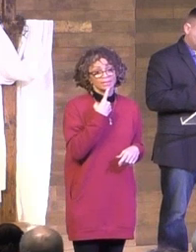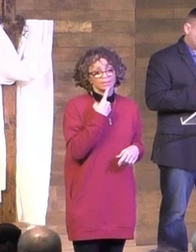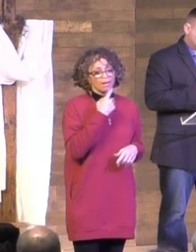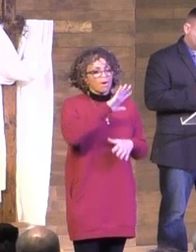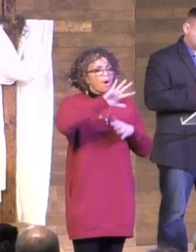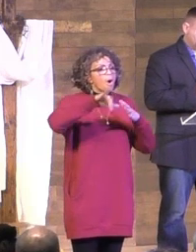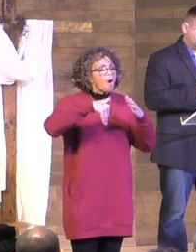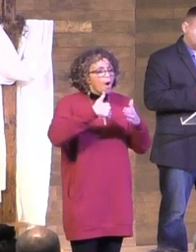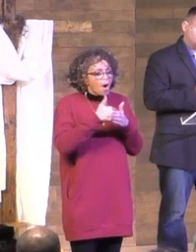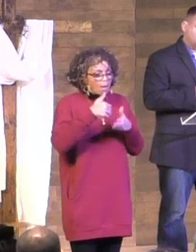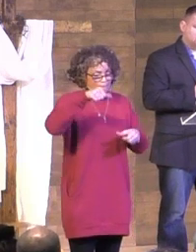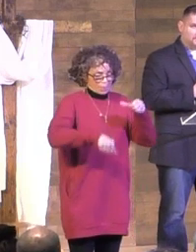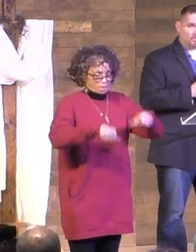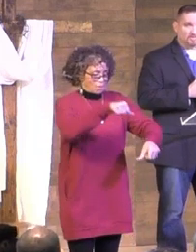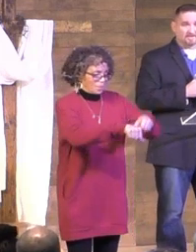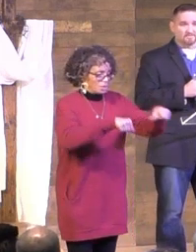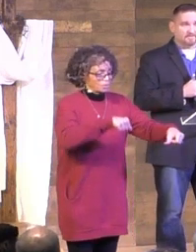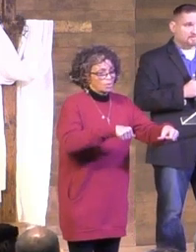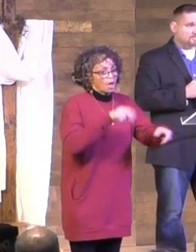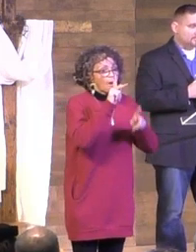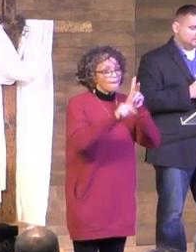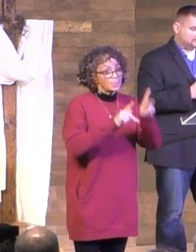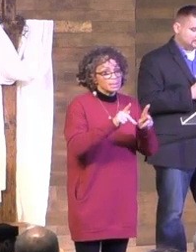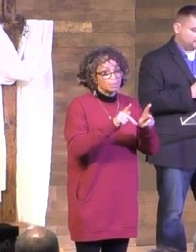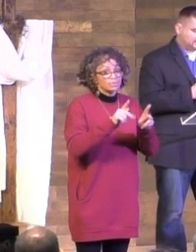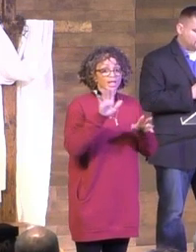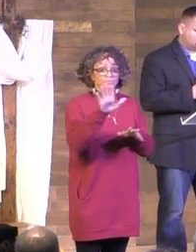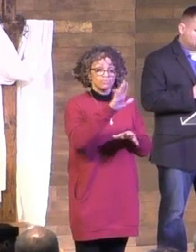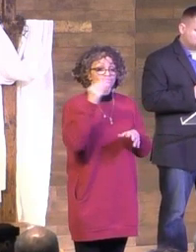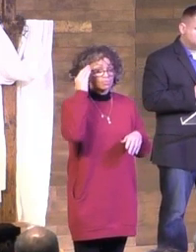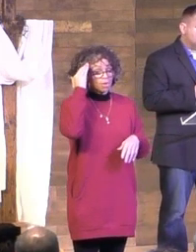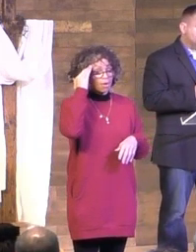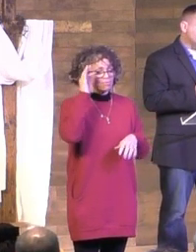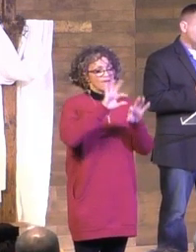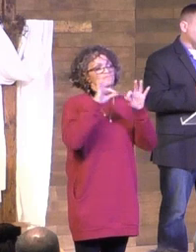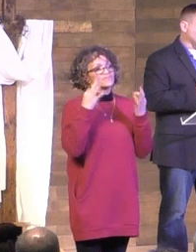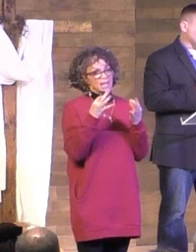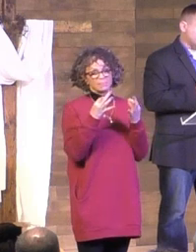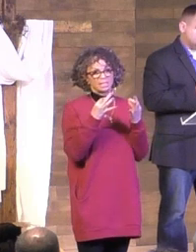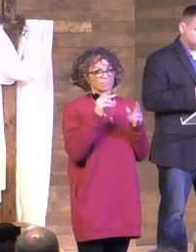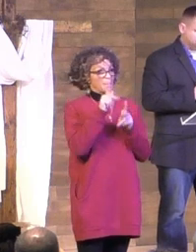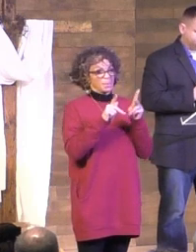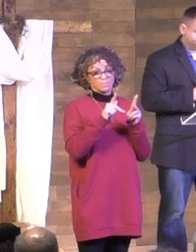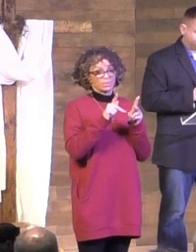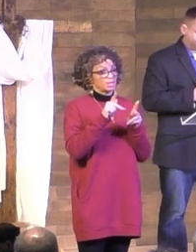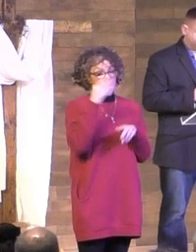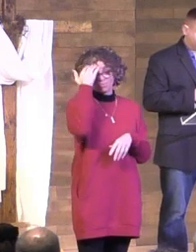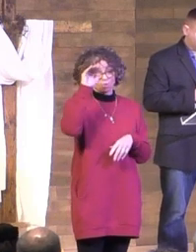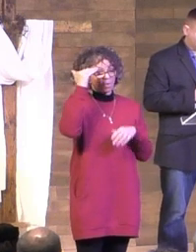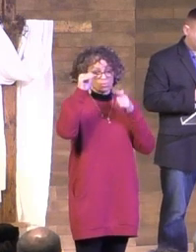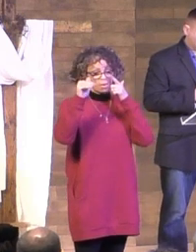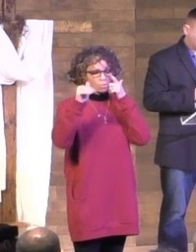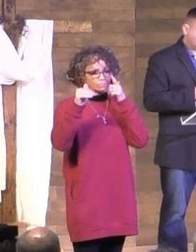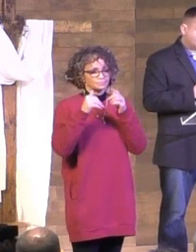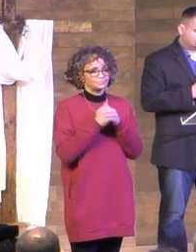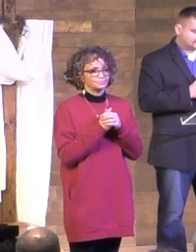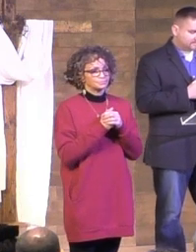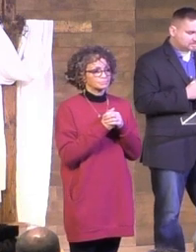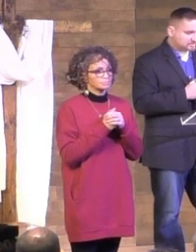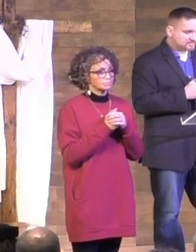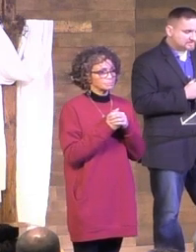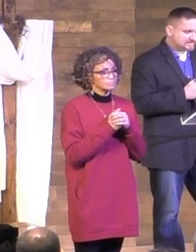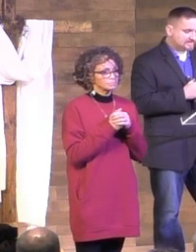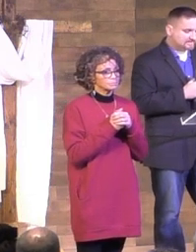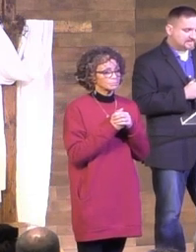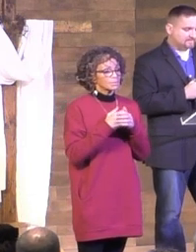genetic puzzle pieces of people that you know, like your family members, and people you've never met from the past. And as